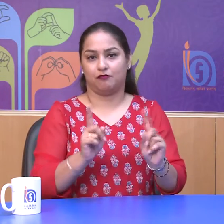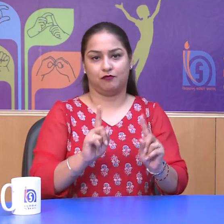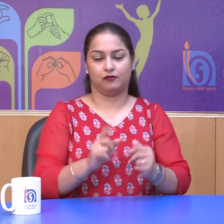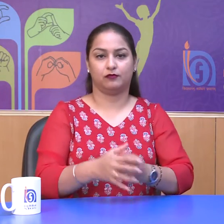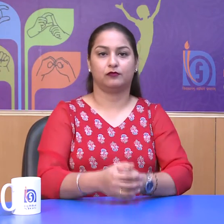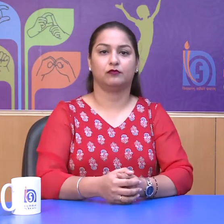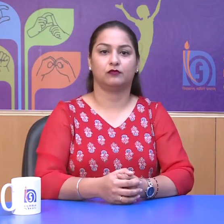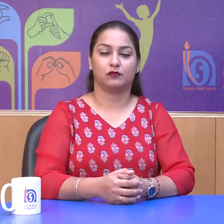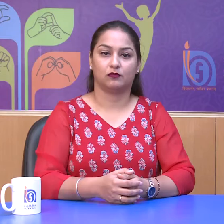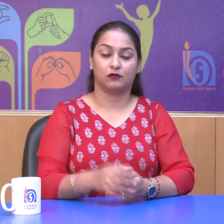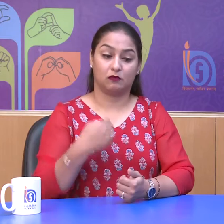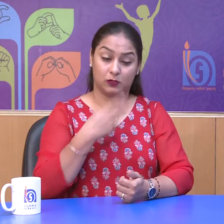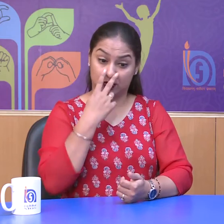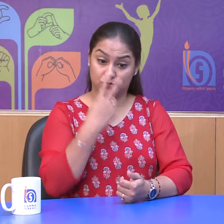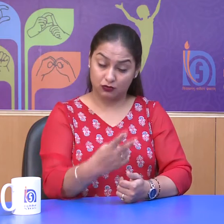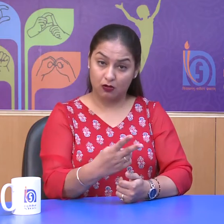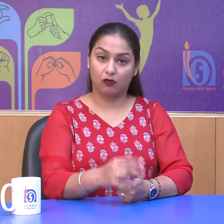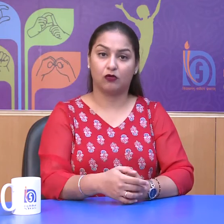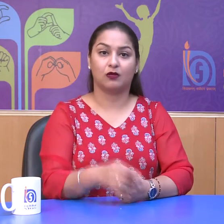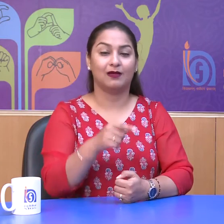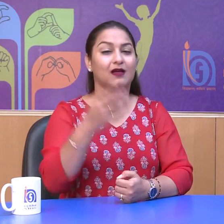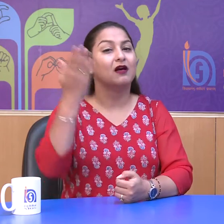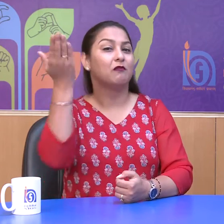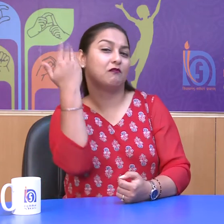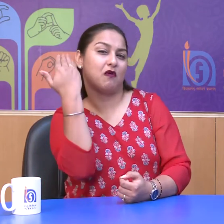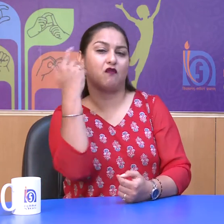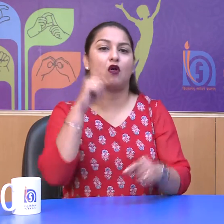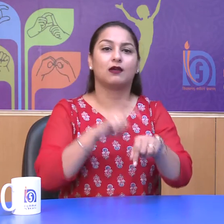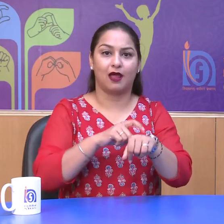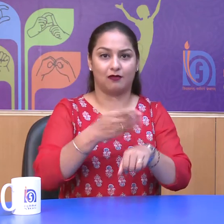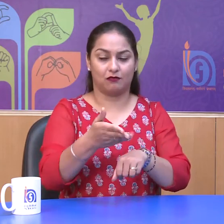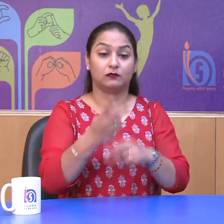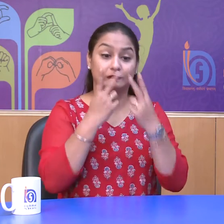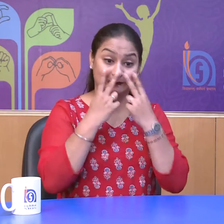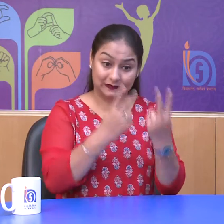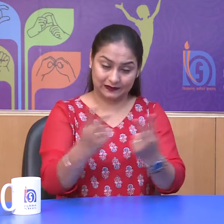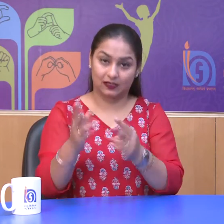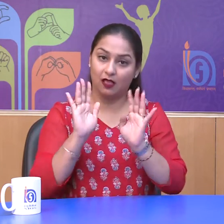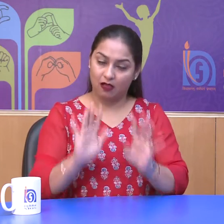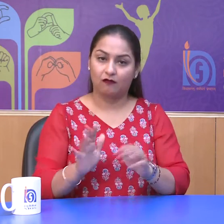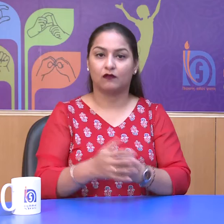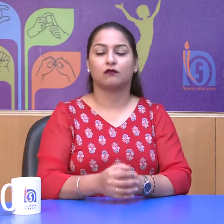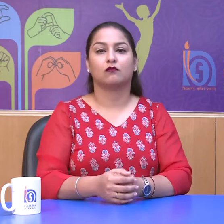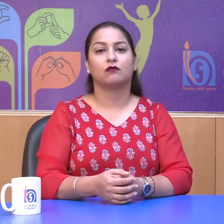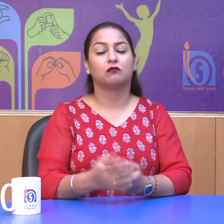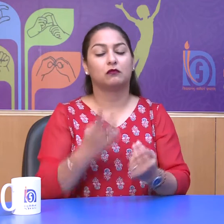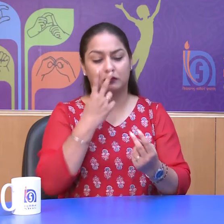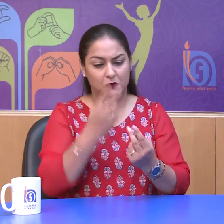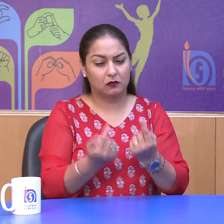We saw that the medieval period also witnessed some very amazing developments